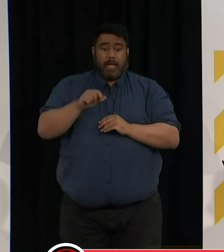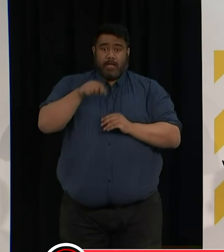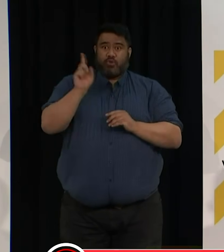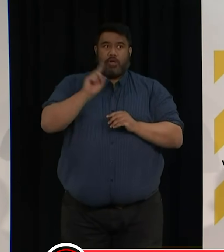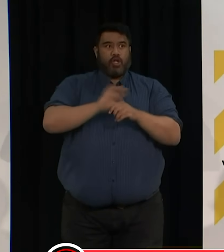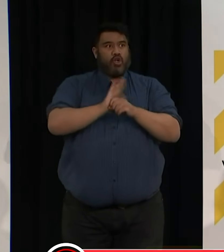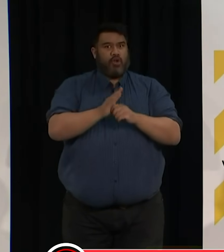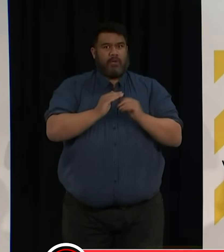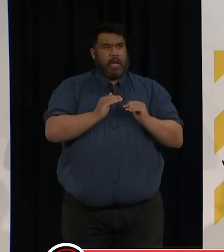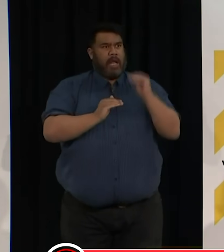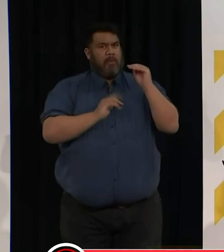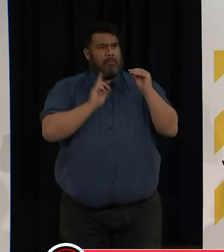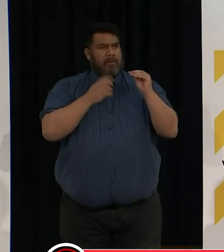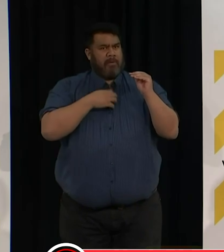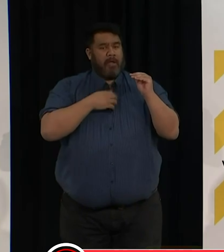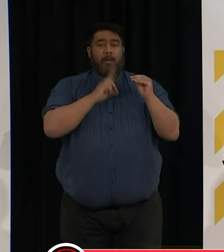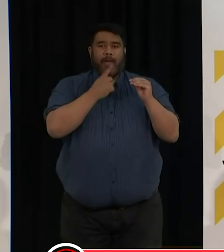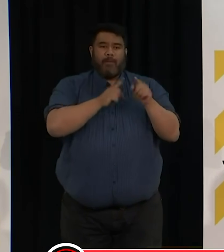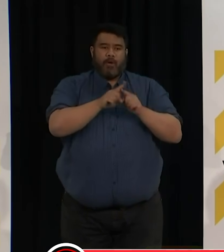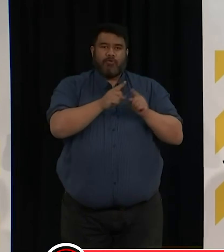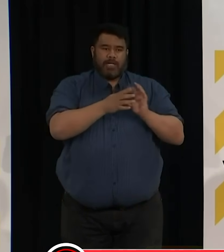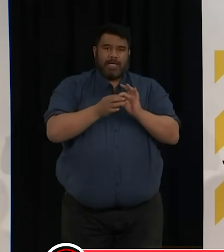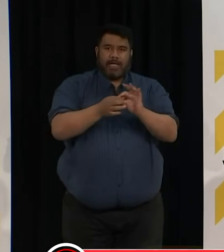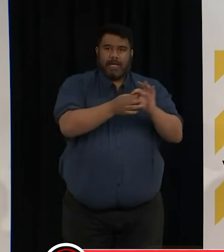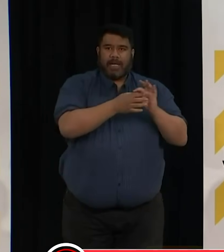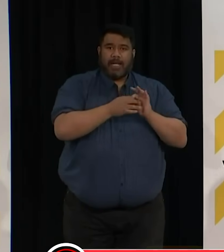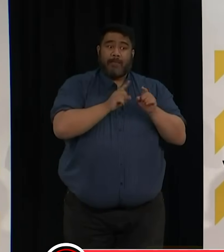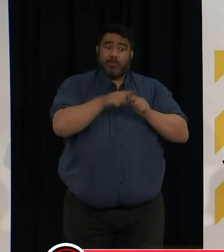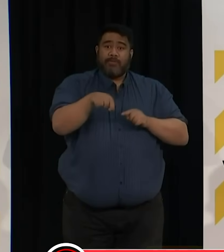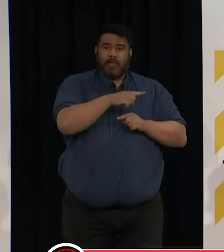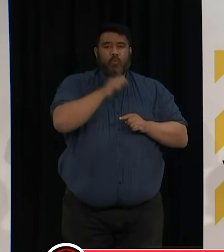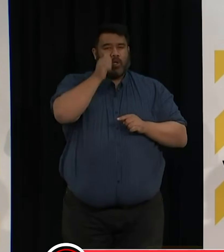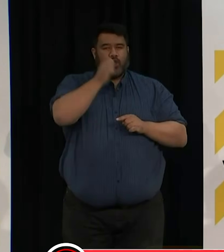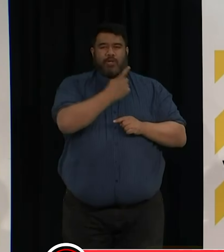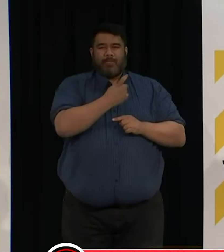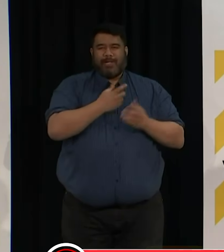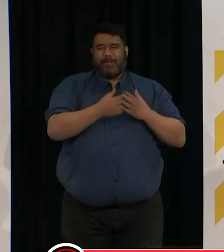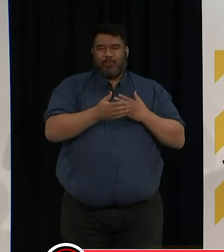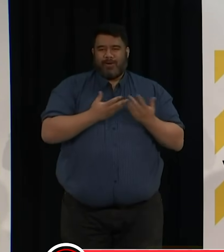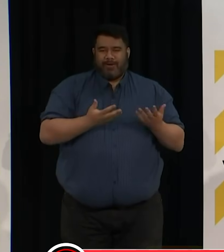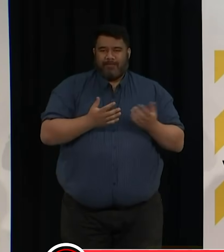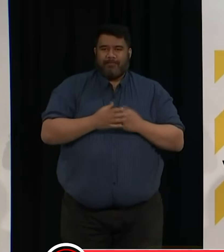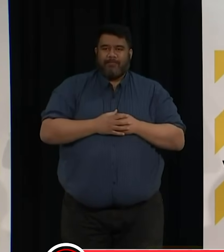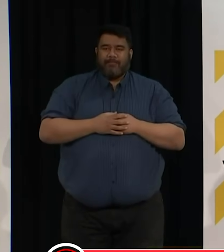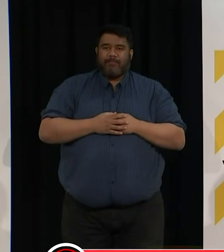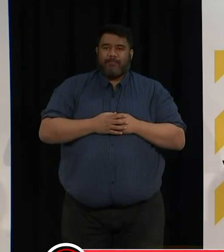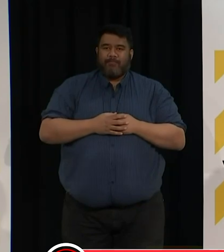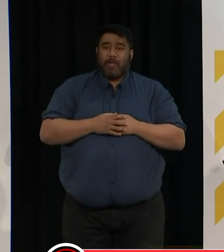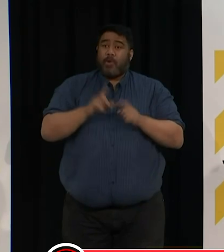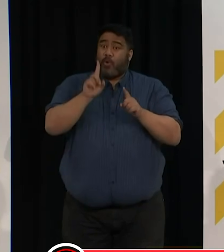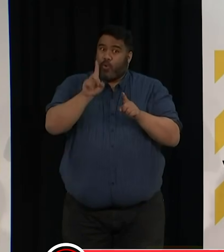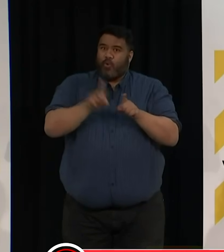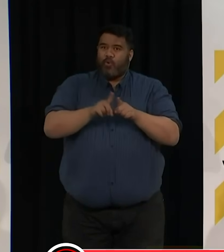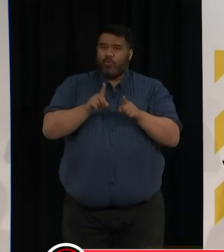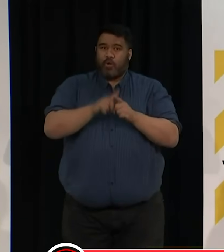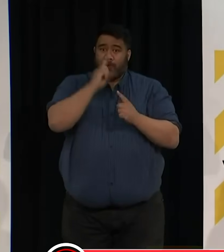our existing cases and in some sense they were expected. But even more important is that we found these cases